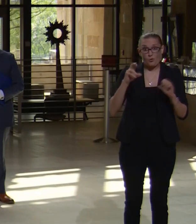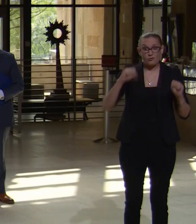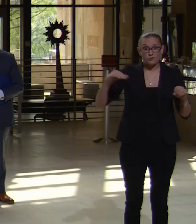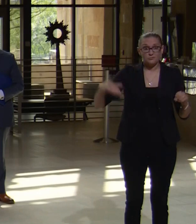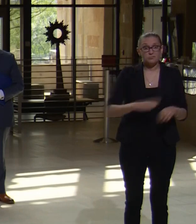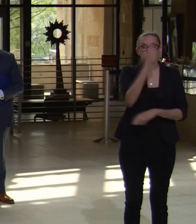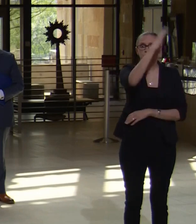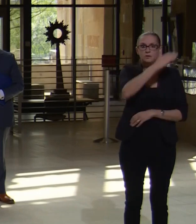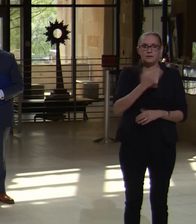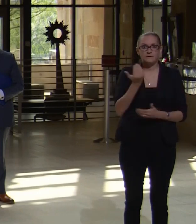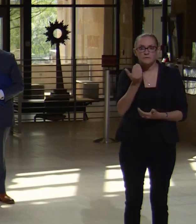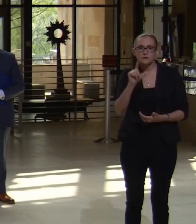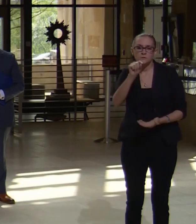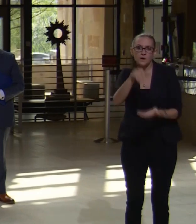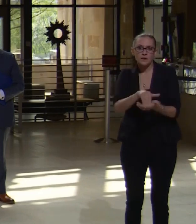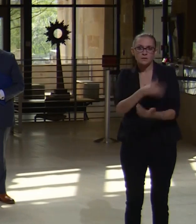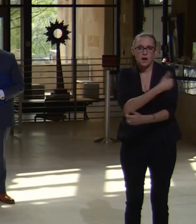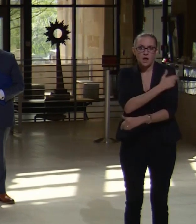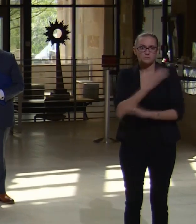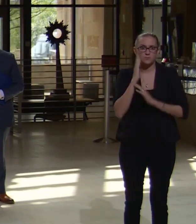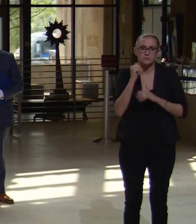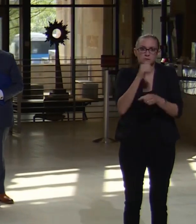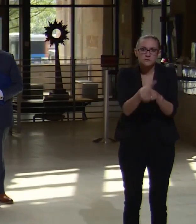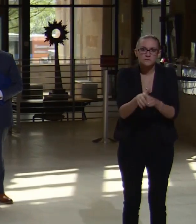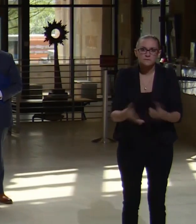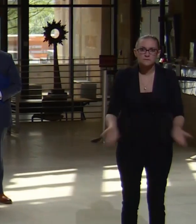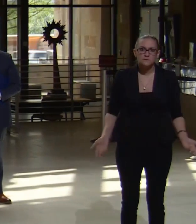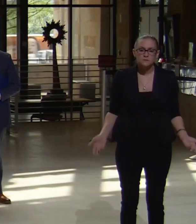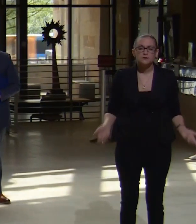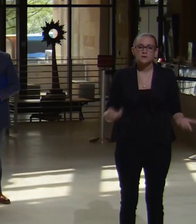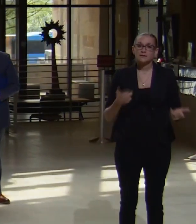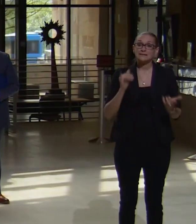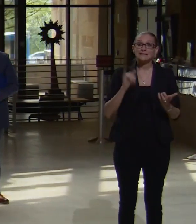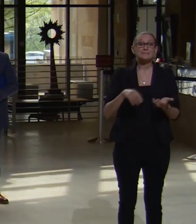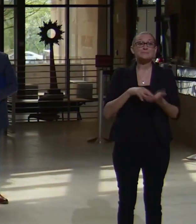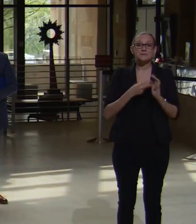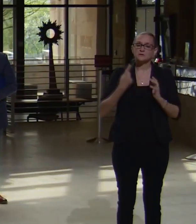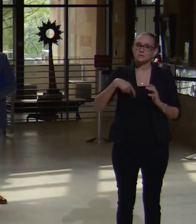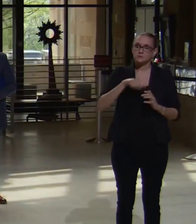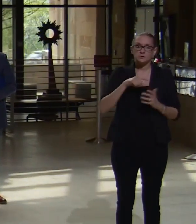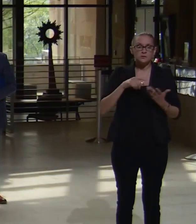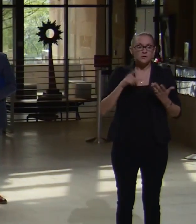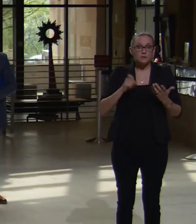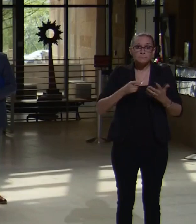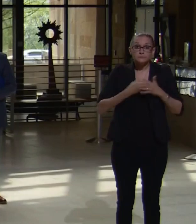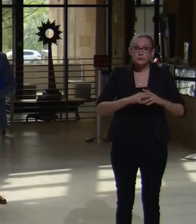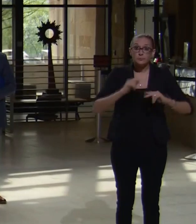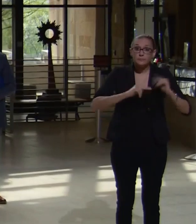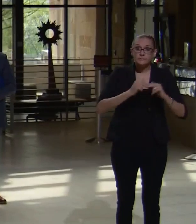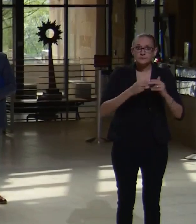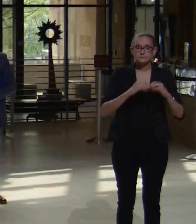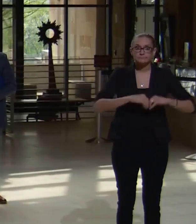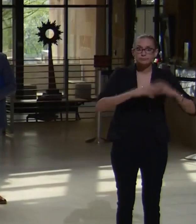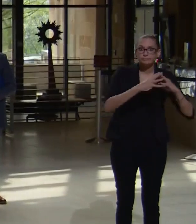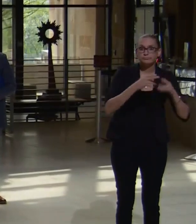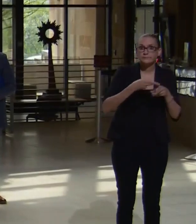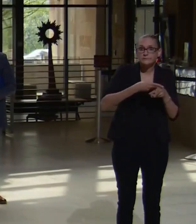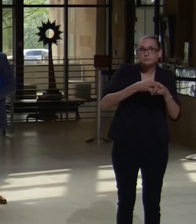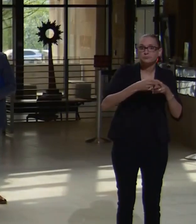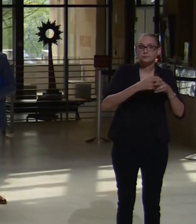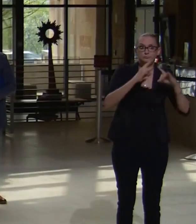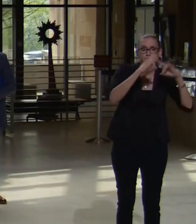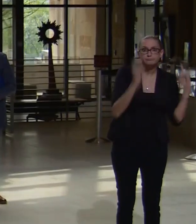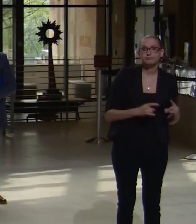beds short. That's going to require us to start building temporary shelters,